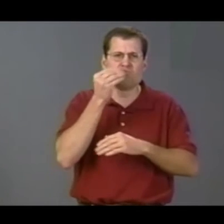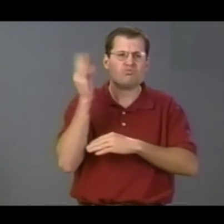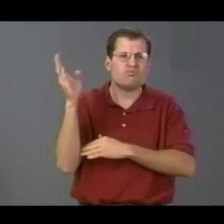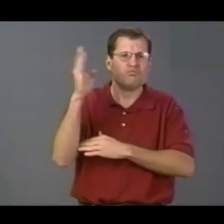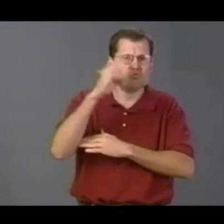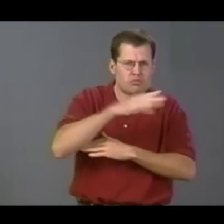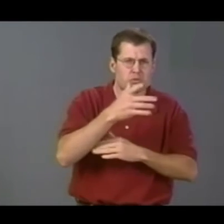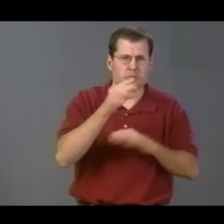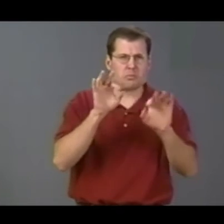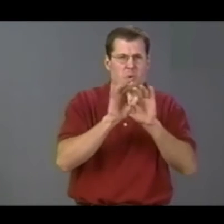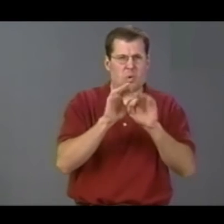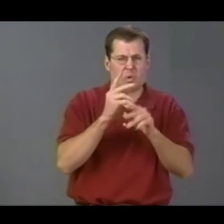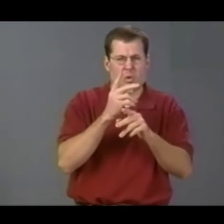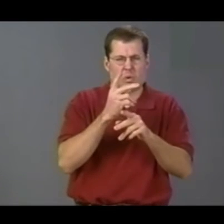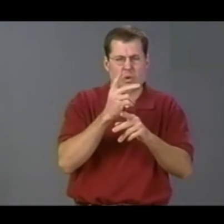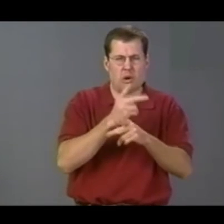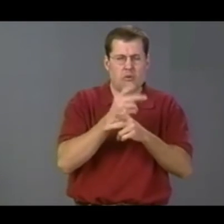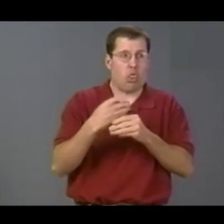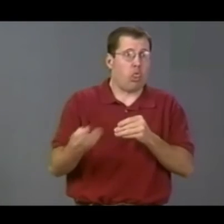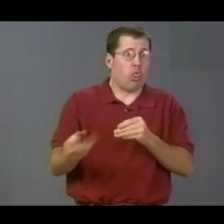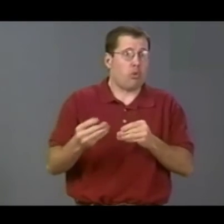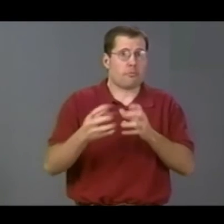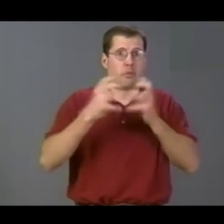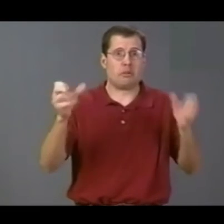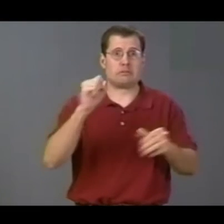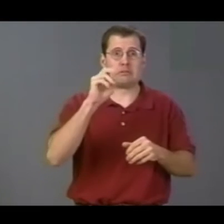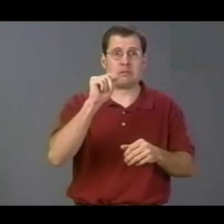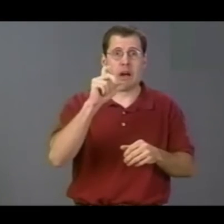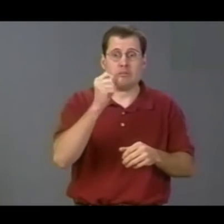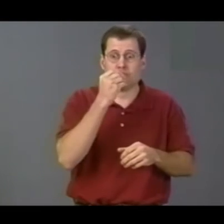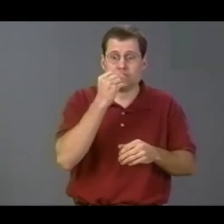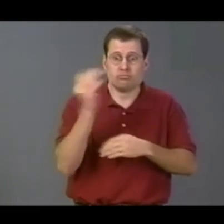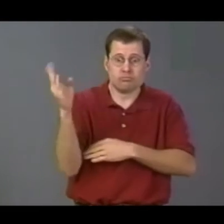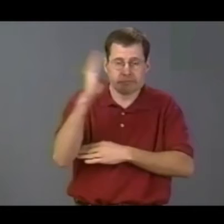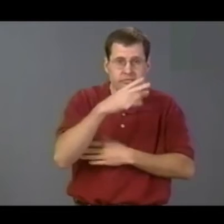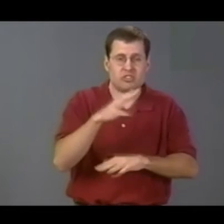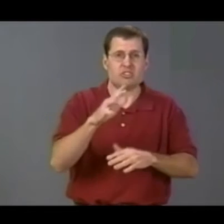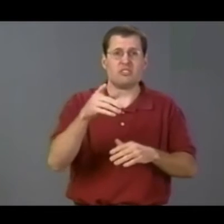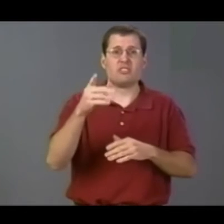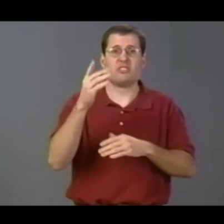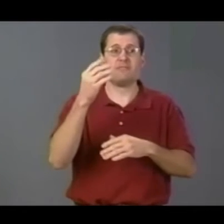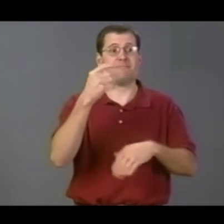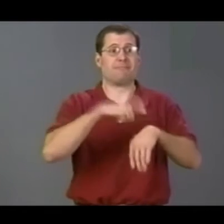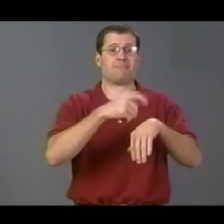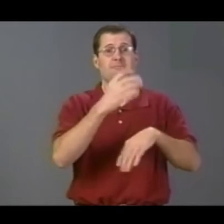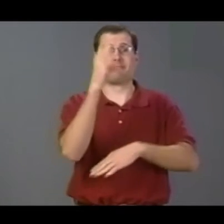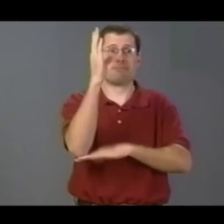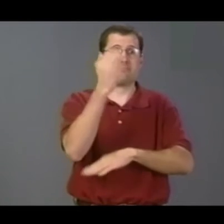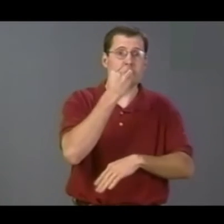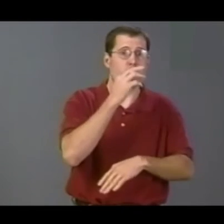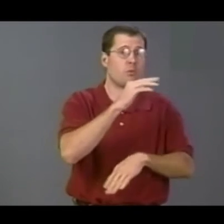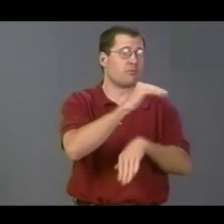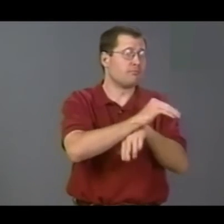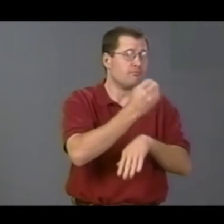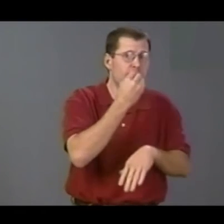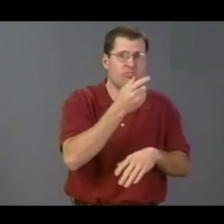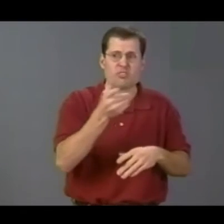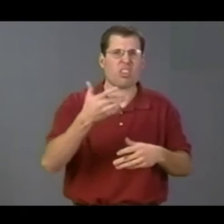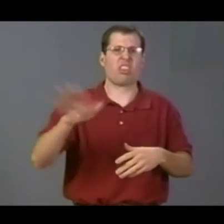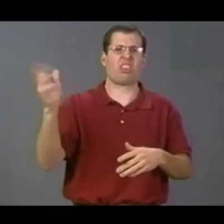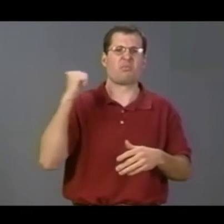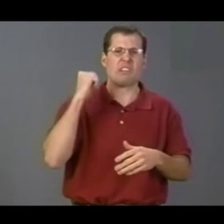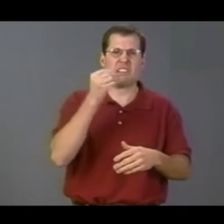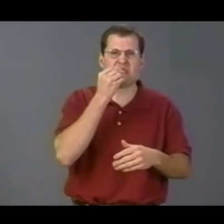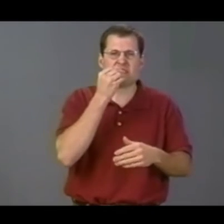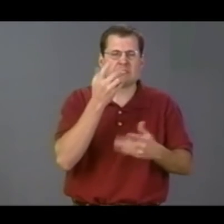And snacks. So yeah, you give them snacks all day long. Keep giving them more and more snacks, and then it's time for